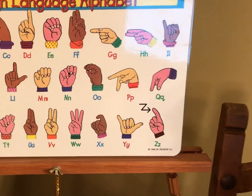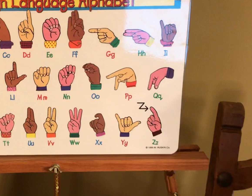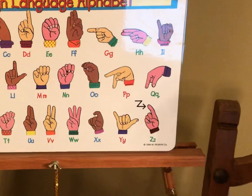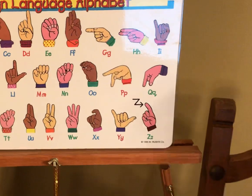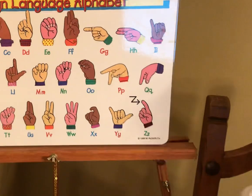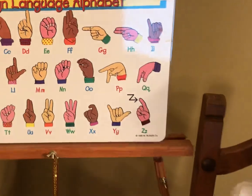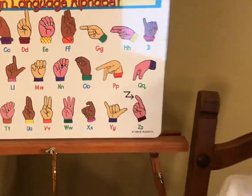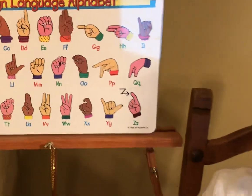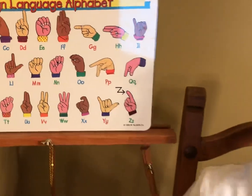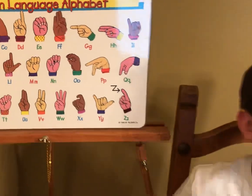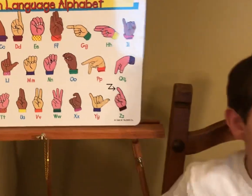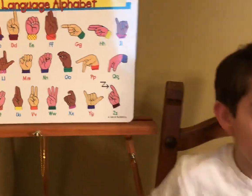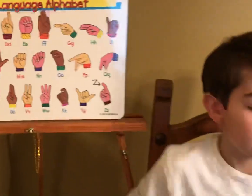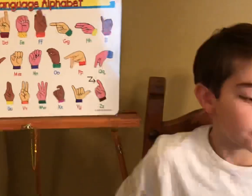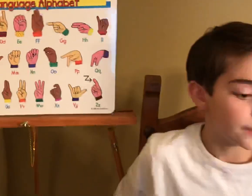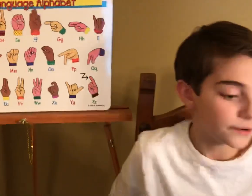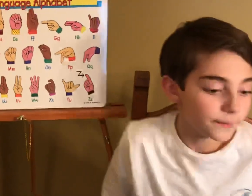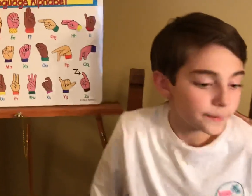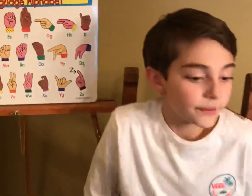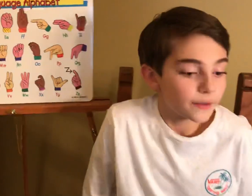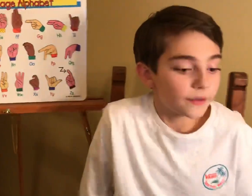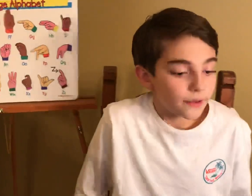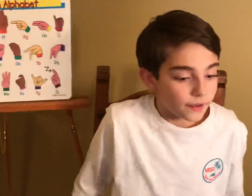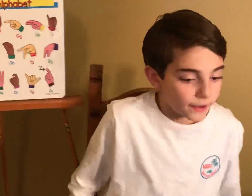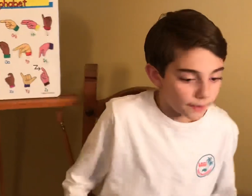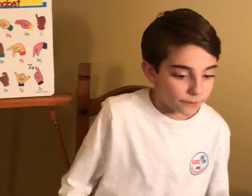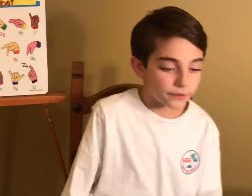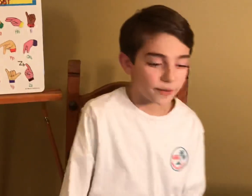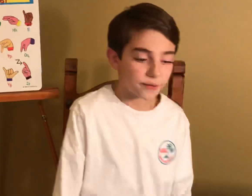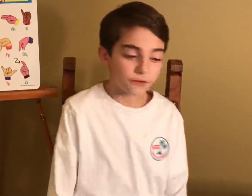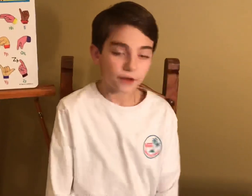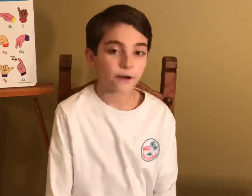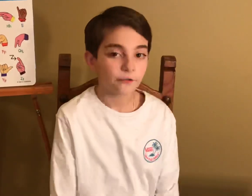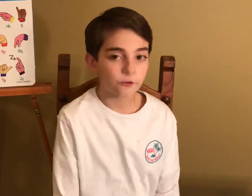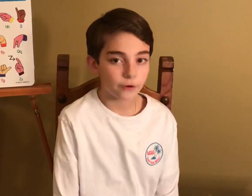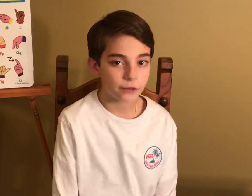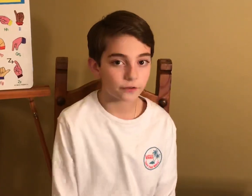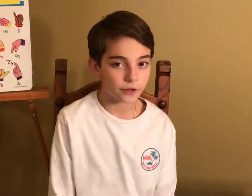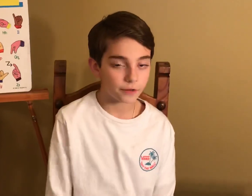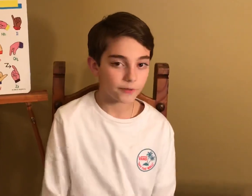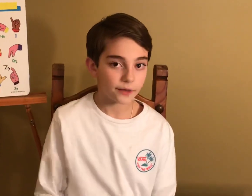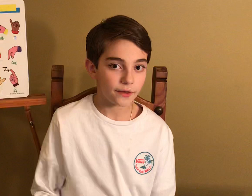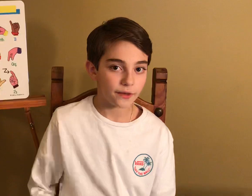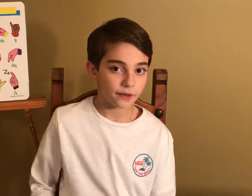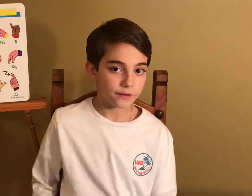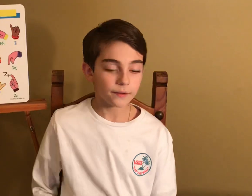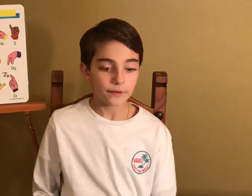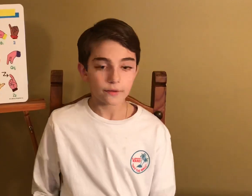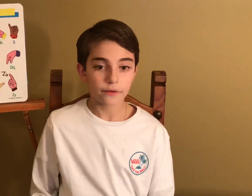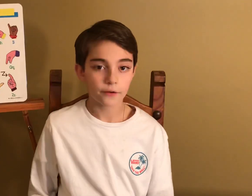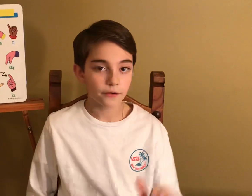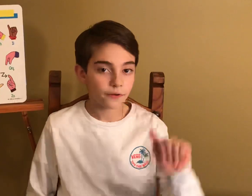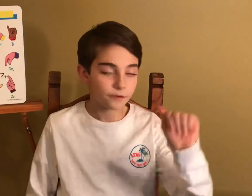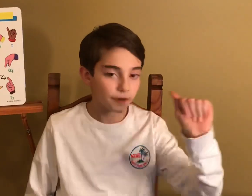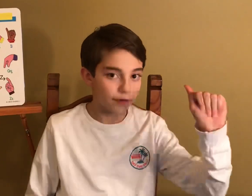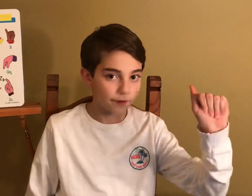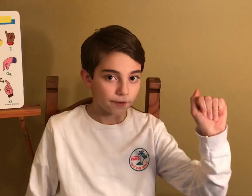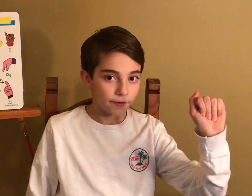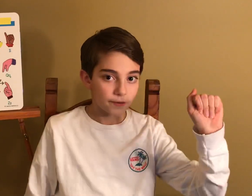Now that we've reviewed pictures of each letter, I will demonstrate how to form each letter with my hand. So here's A,